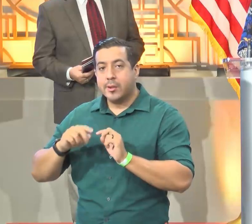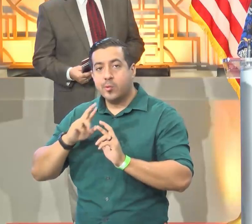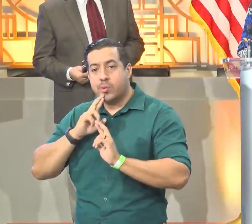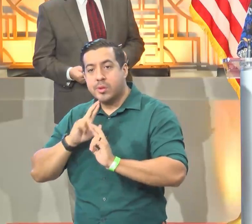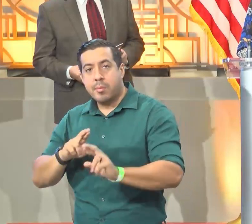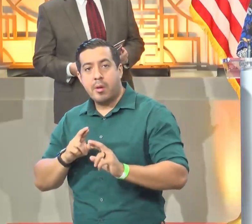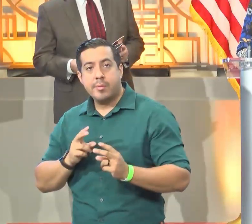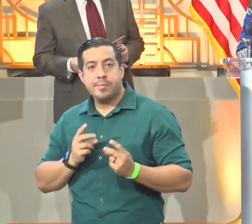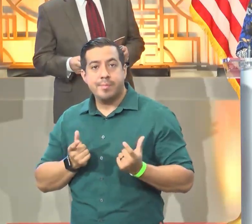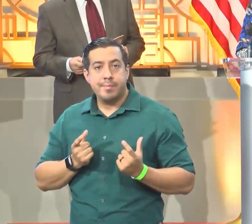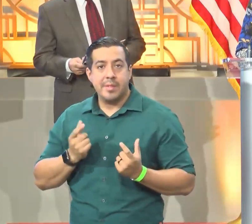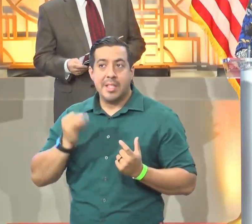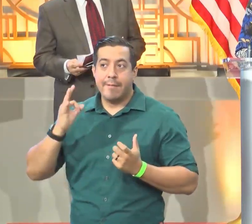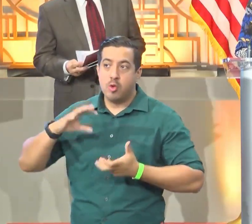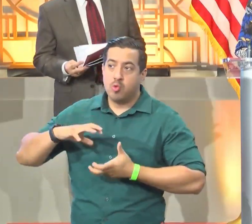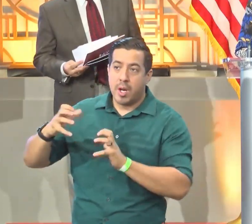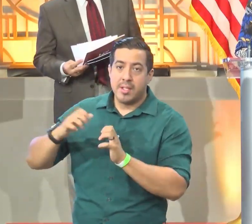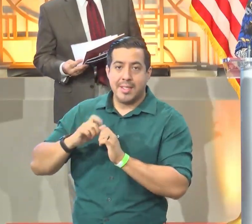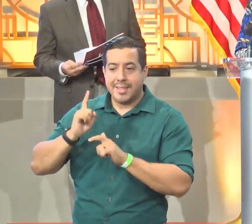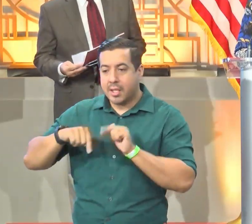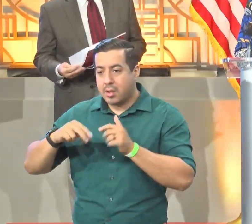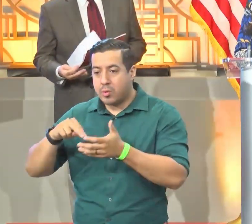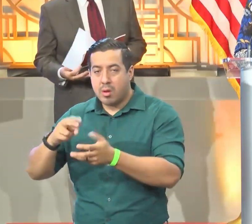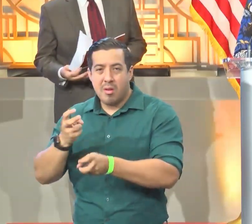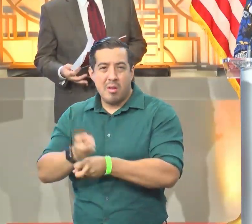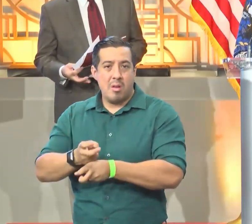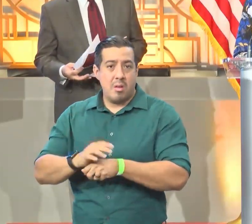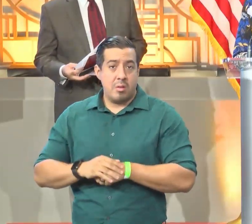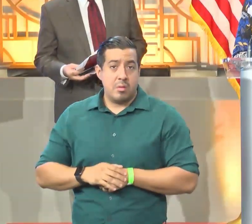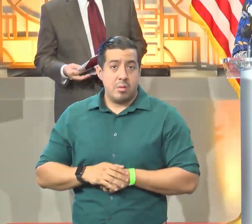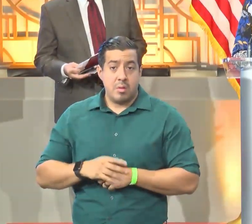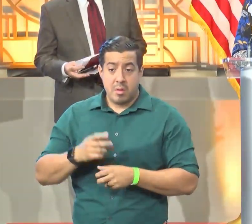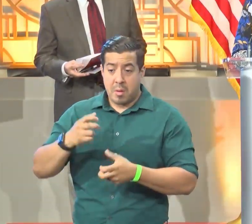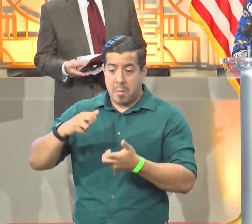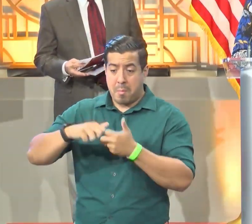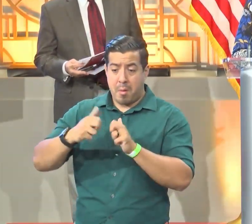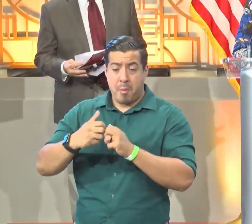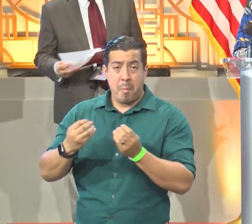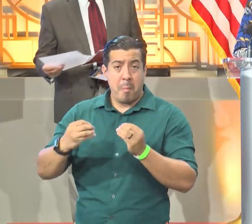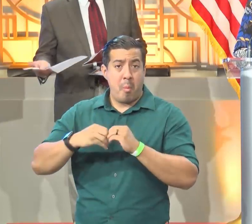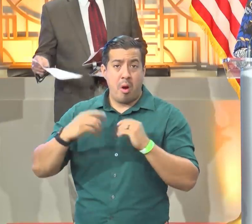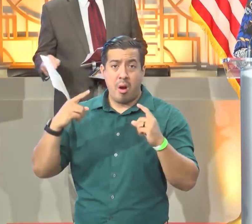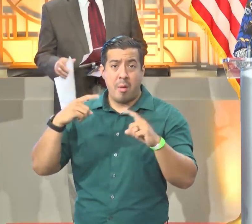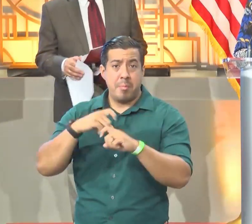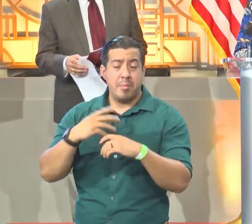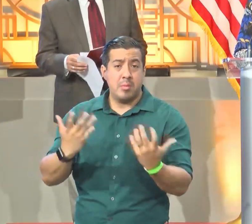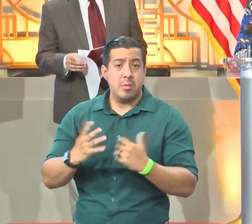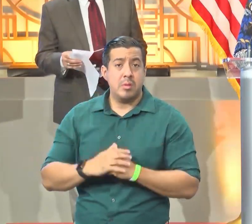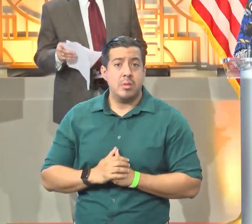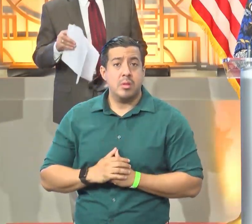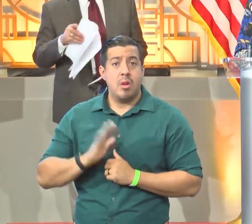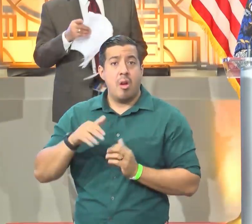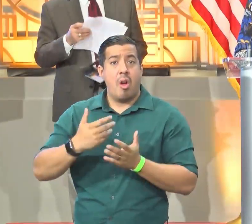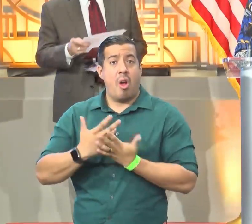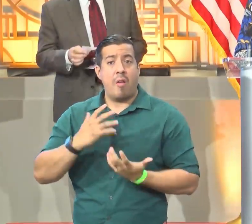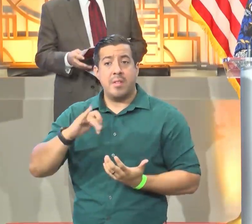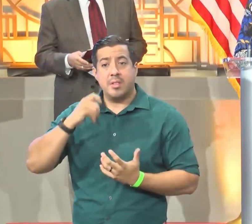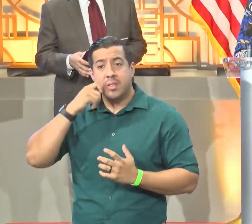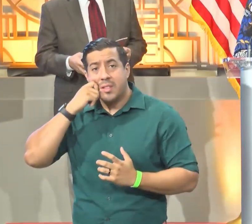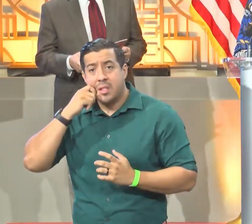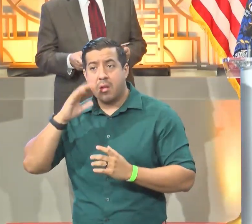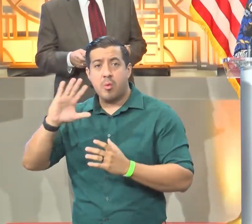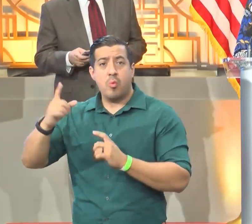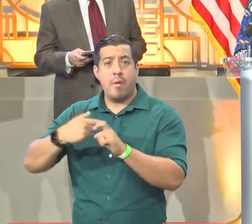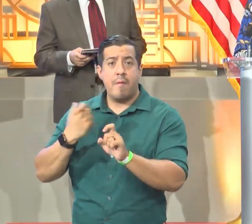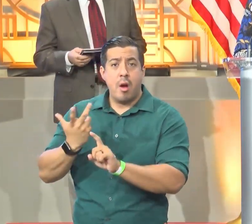in times of crisis. What makes the problem even more compelling is the ethnic and racial disparities